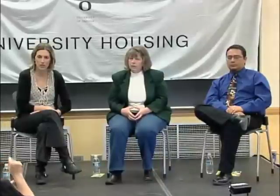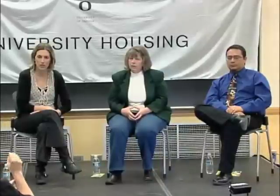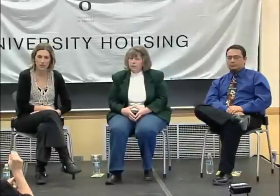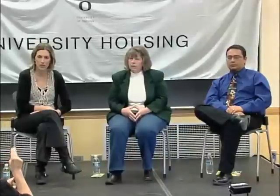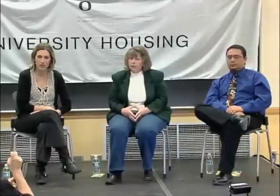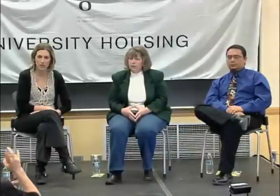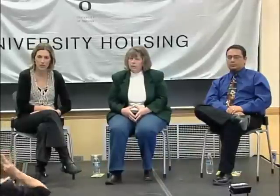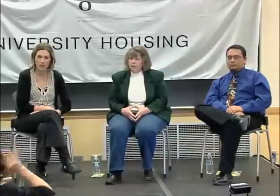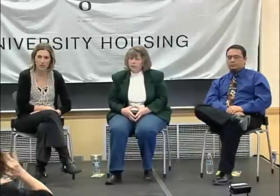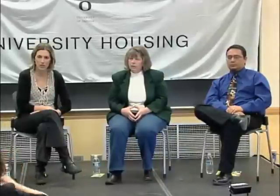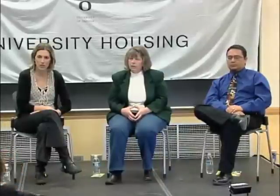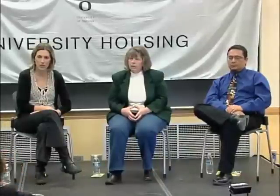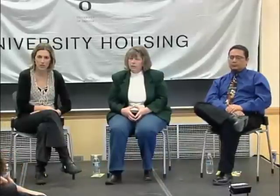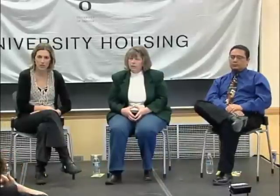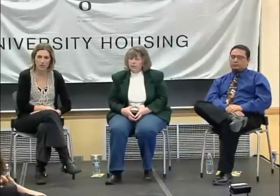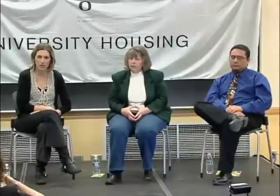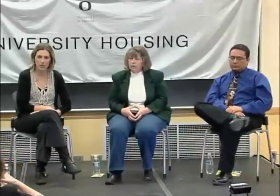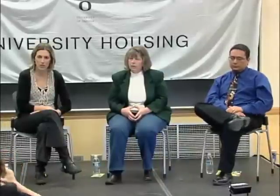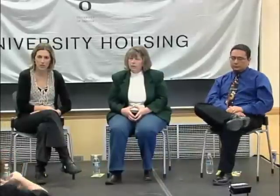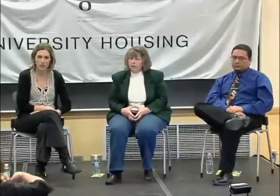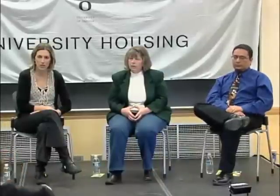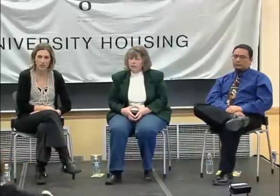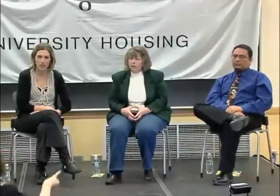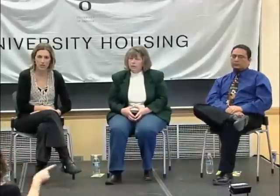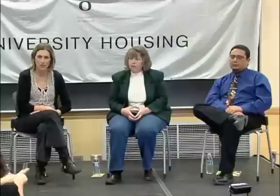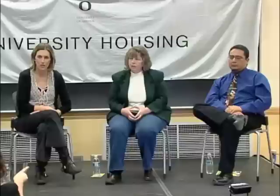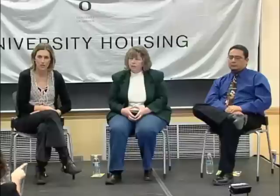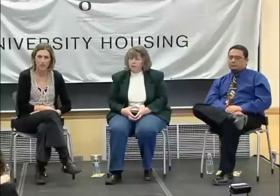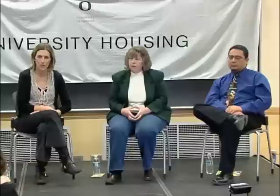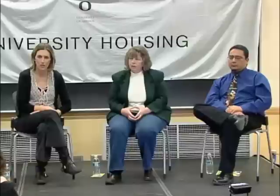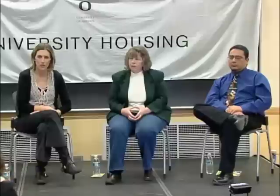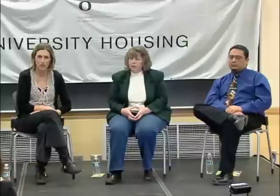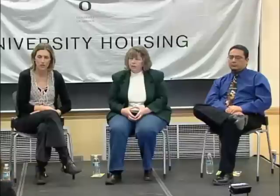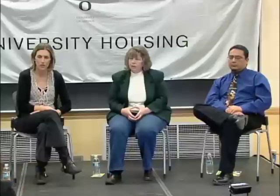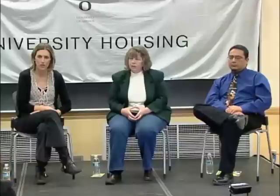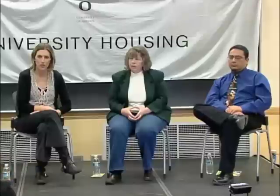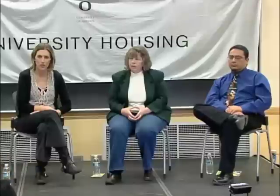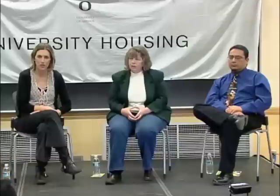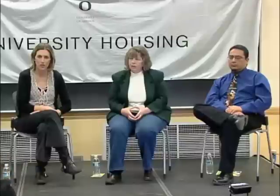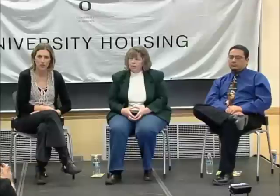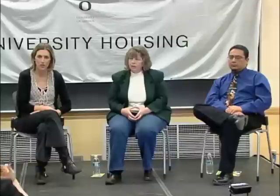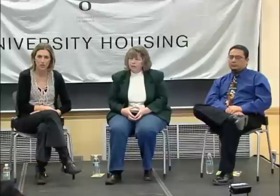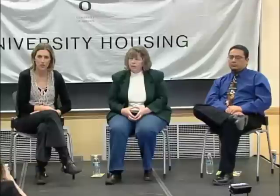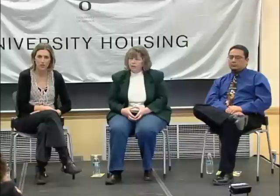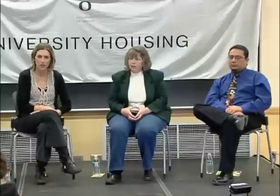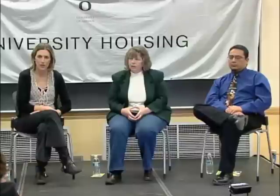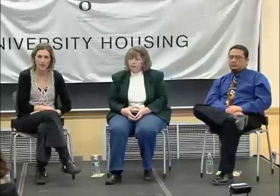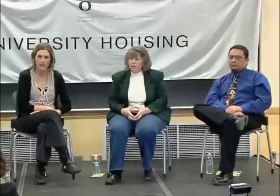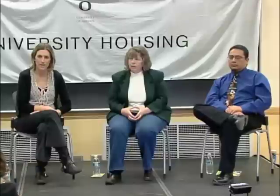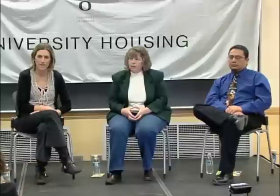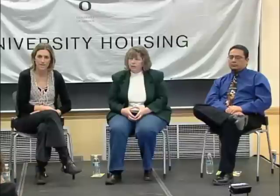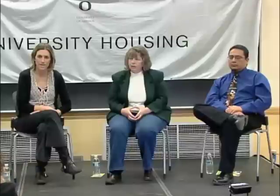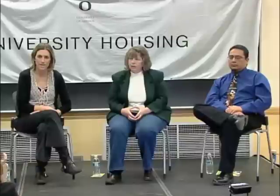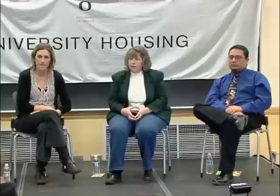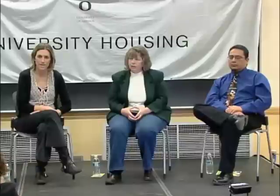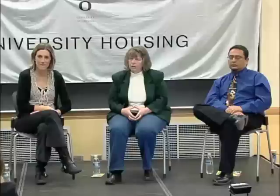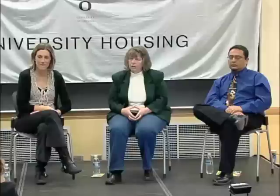feeling would be lost. The same way, on the other end, having facial expressions and the feeling